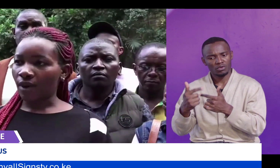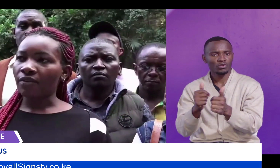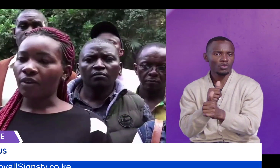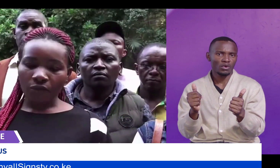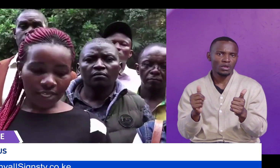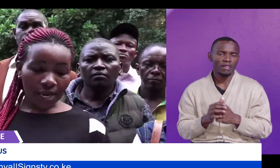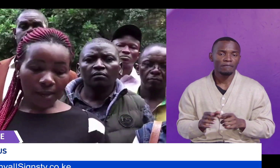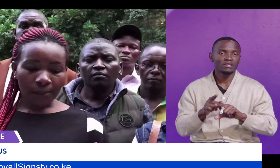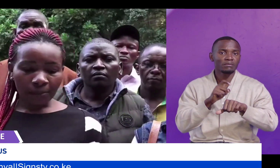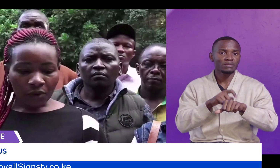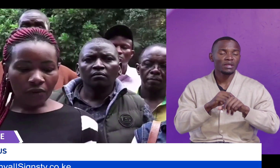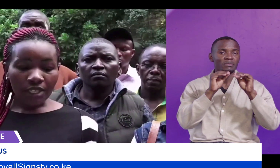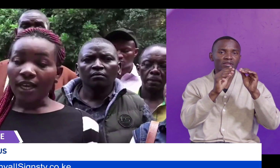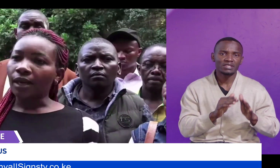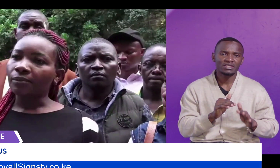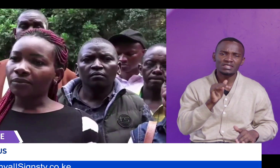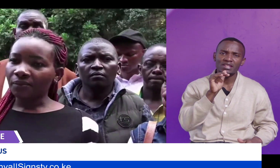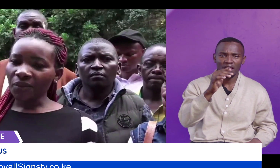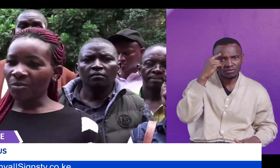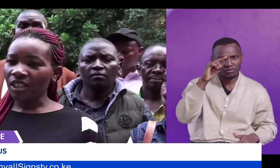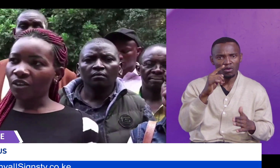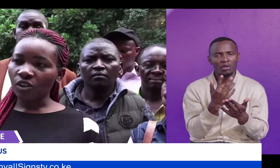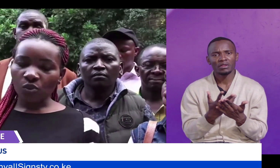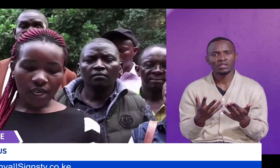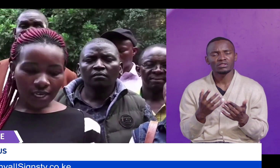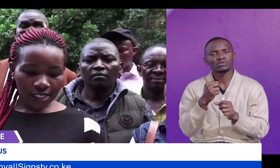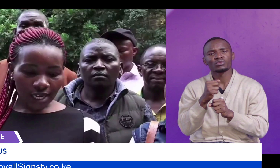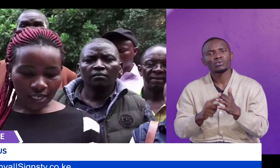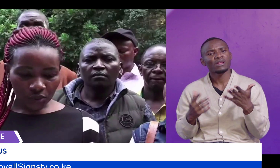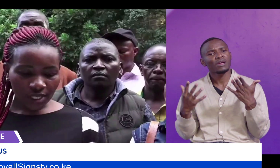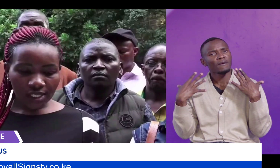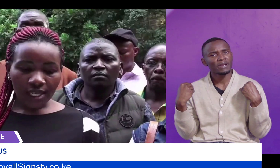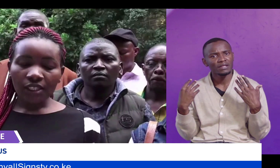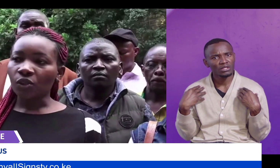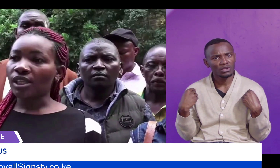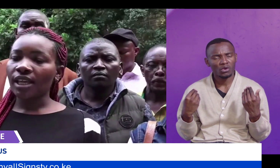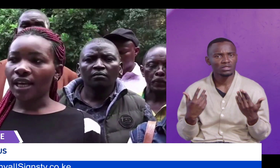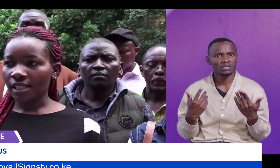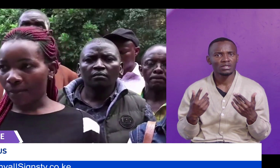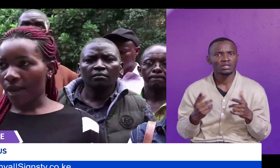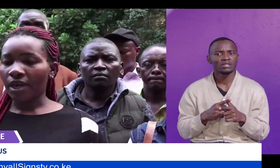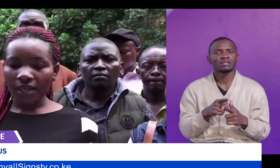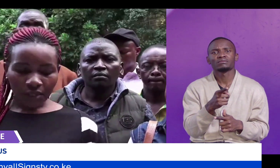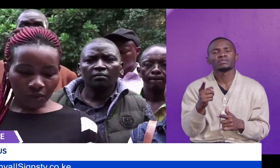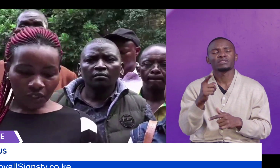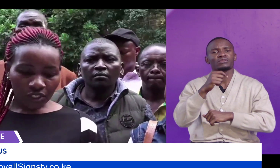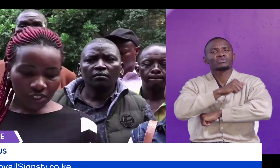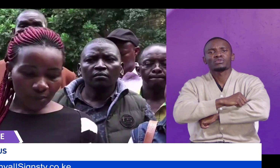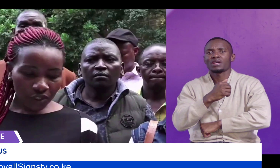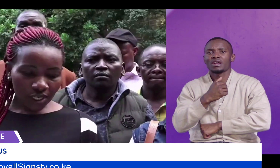vya kufanya practicals kule katika shule zile hazina maabara. Kwa hivyo ni shida moja.